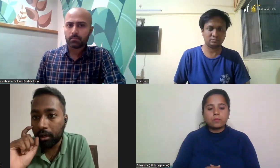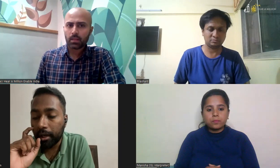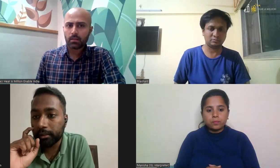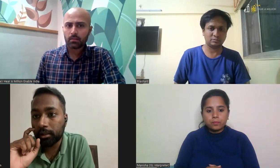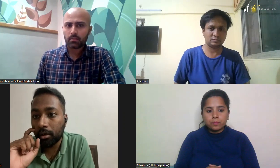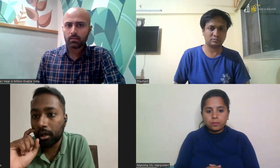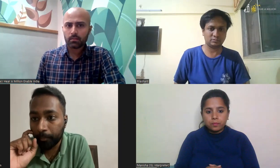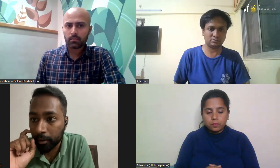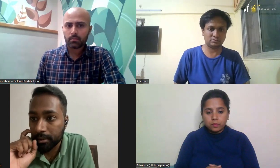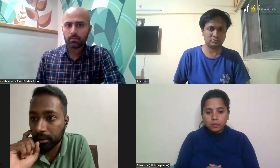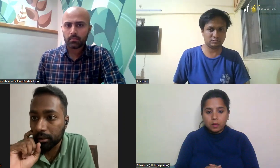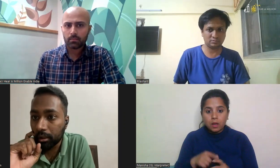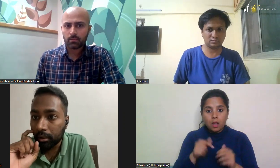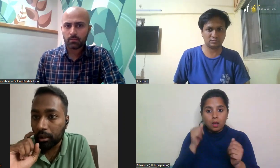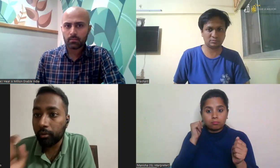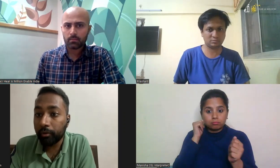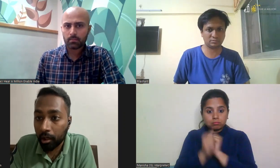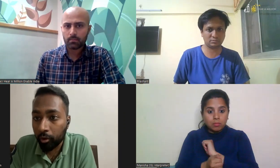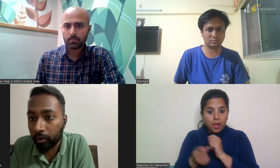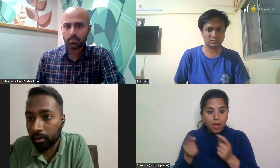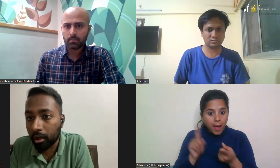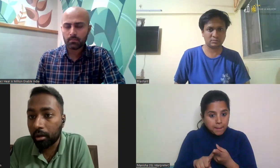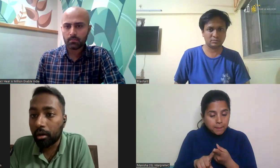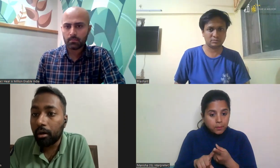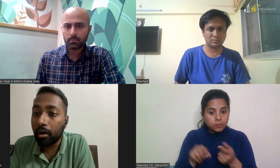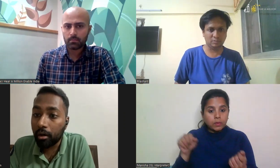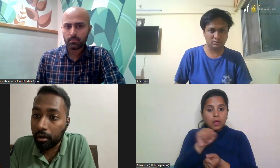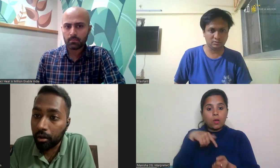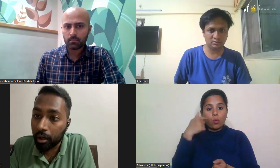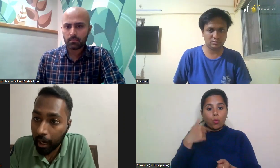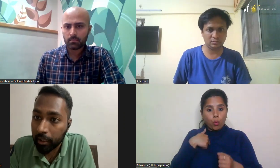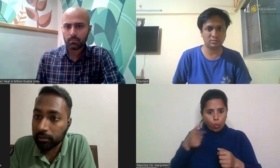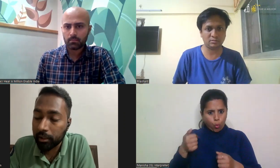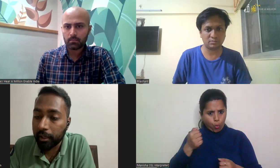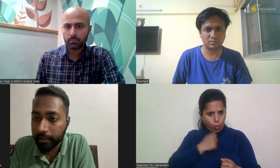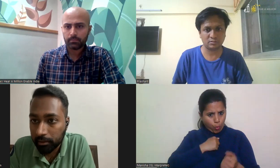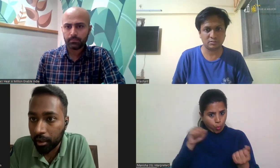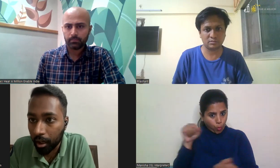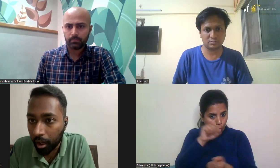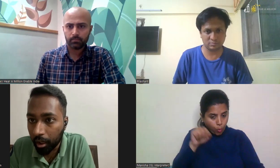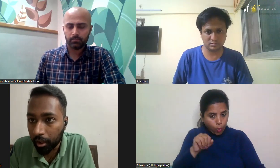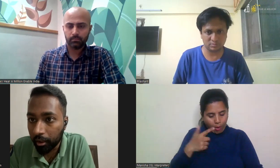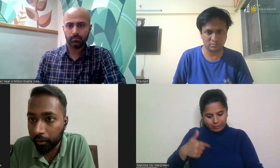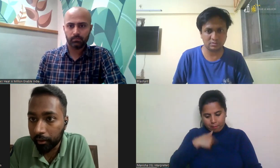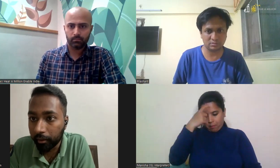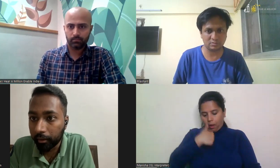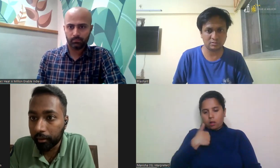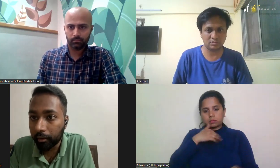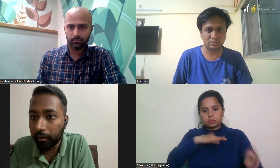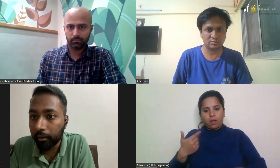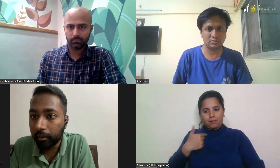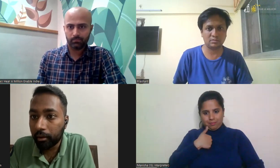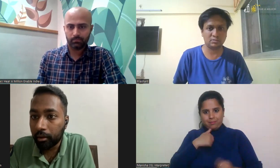When accident happens, the vehicle owner dies in an accident,